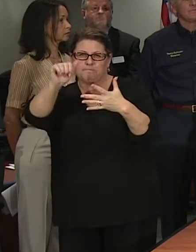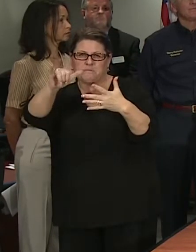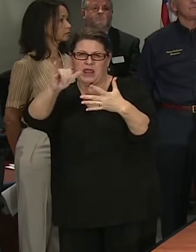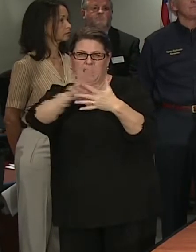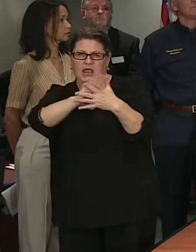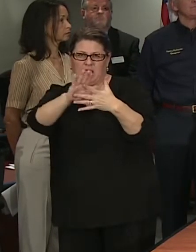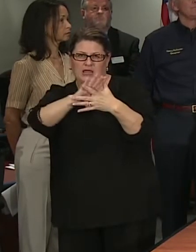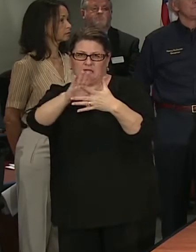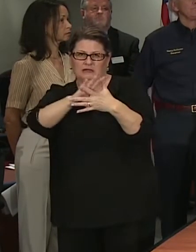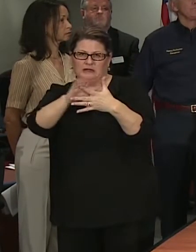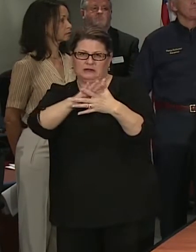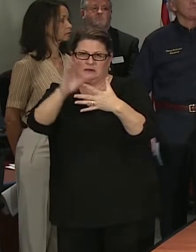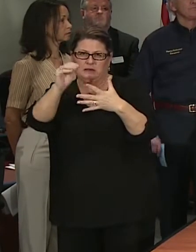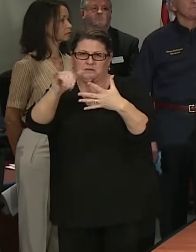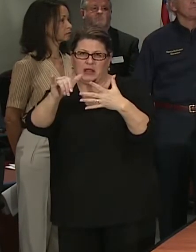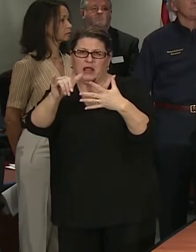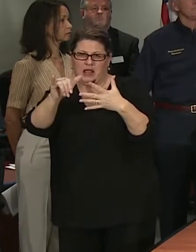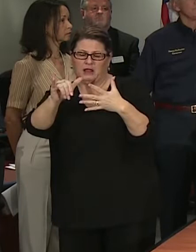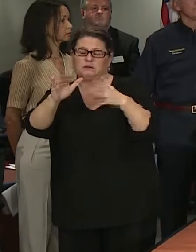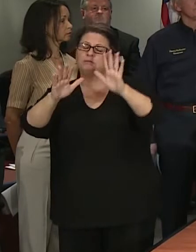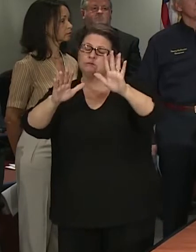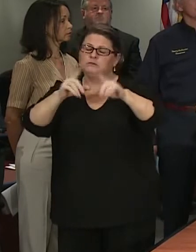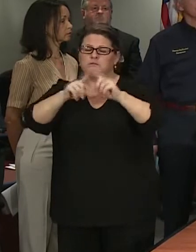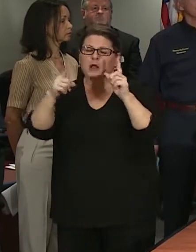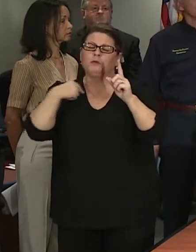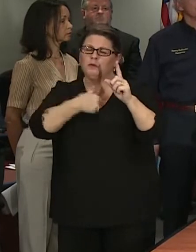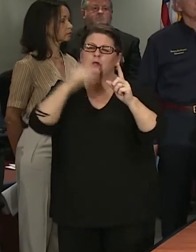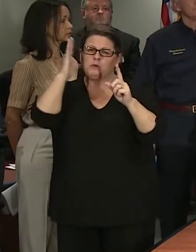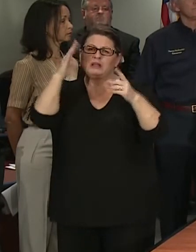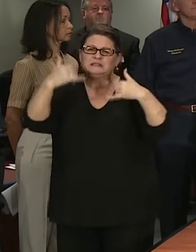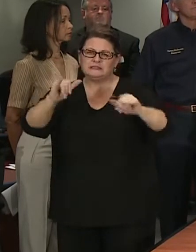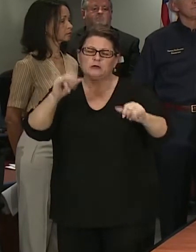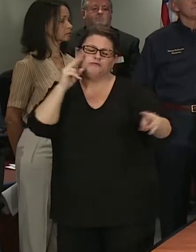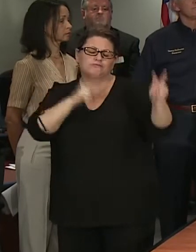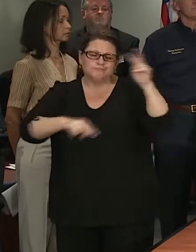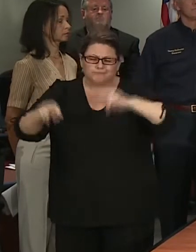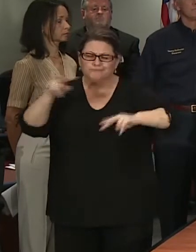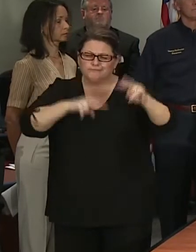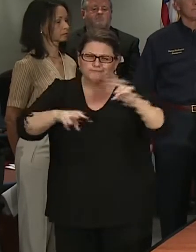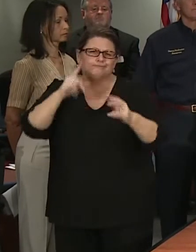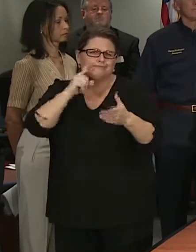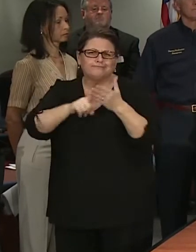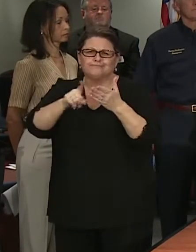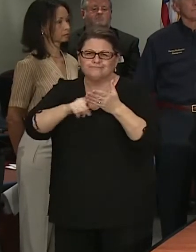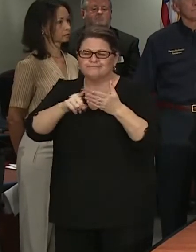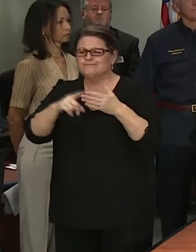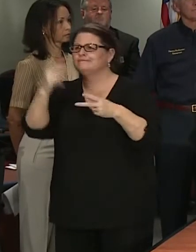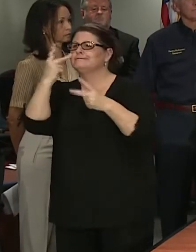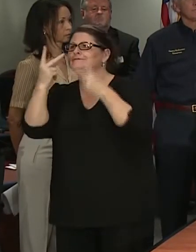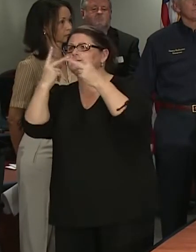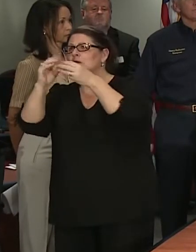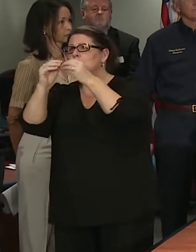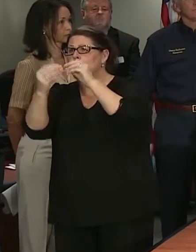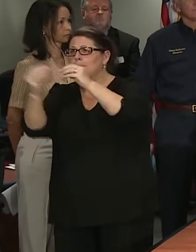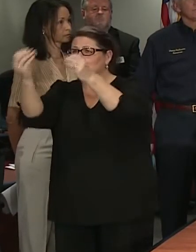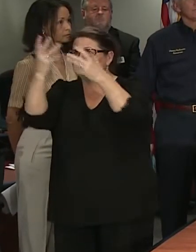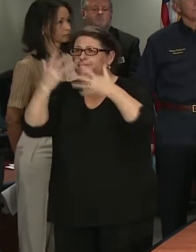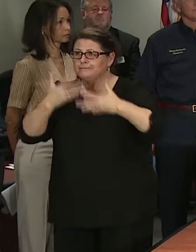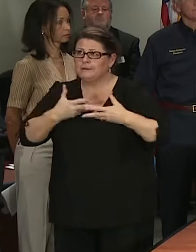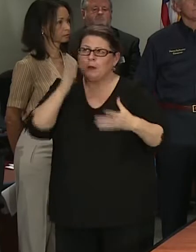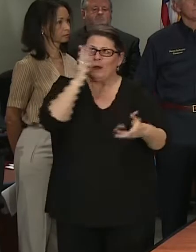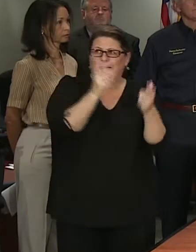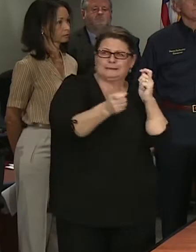will each and every day look at the projections, we will look at those numbers, and we will adjust the plan